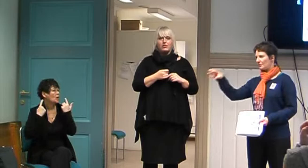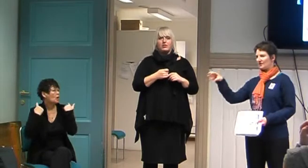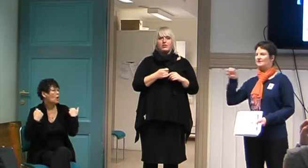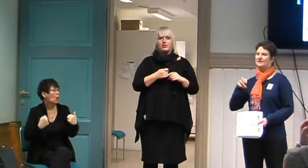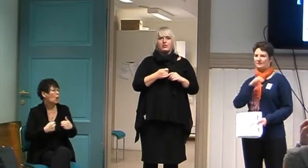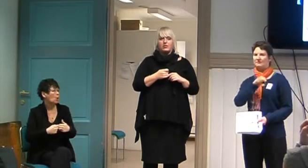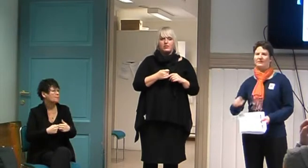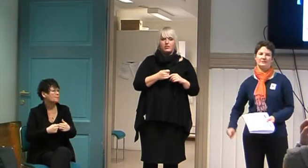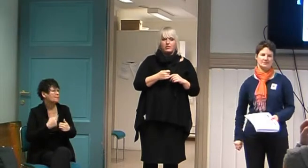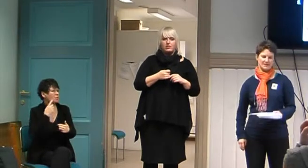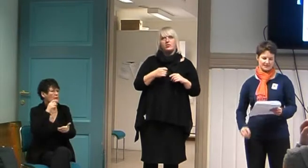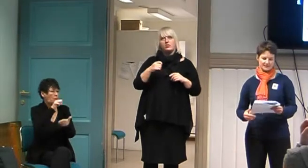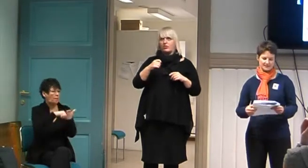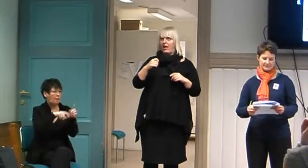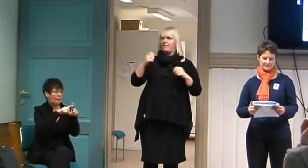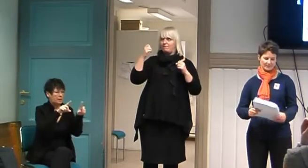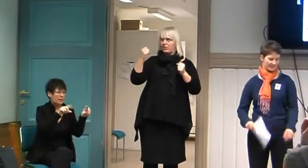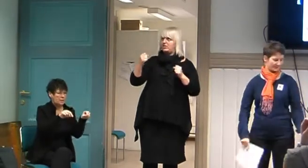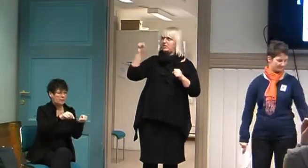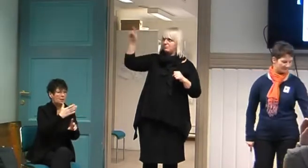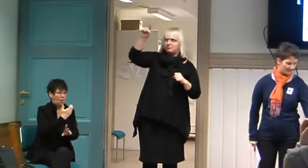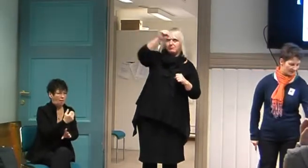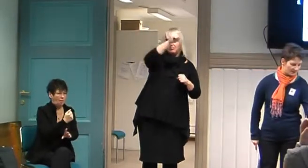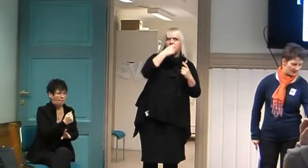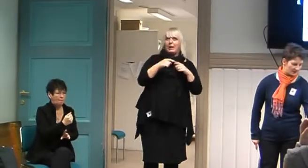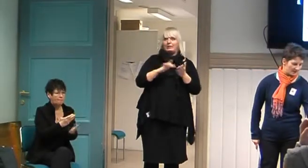till points and various places.